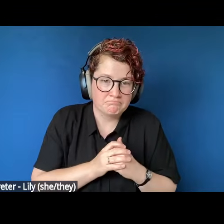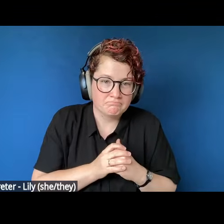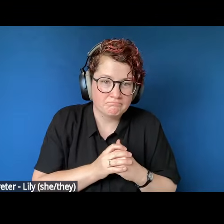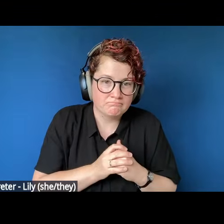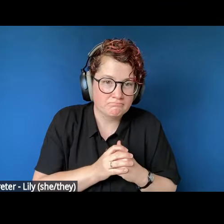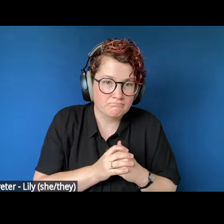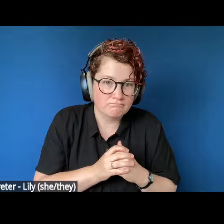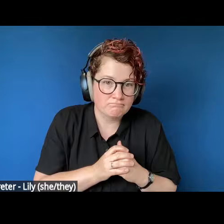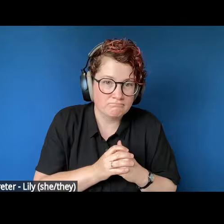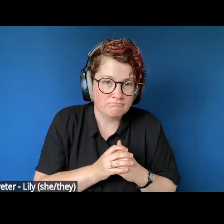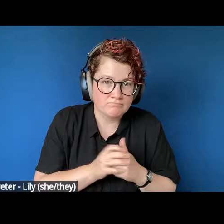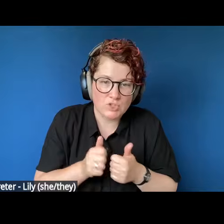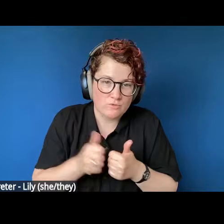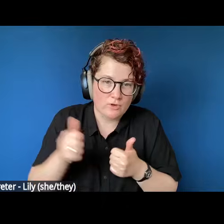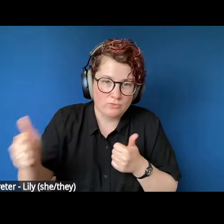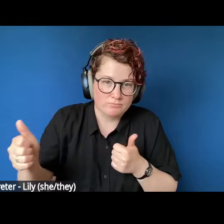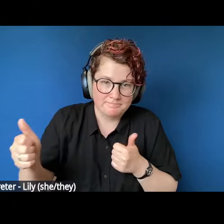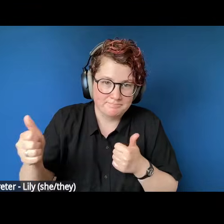See.